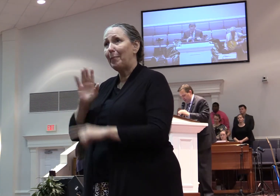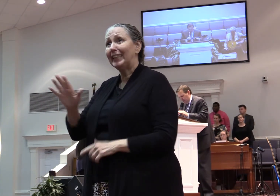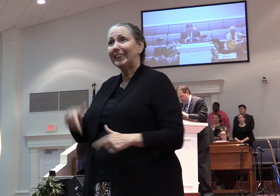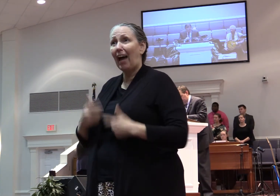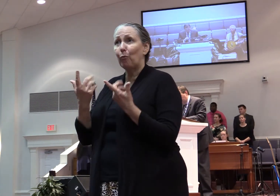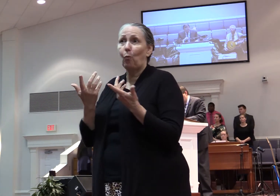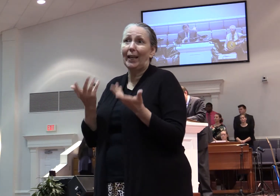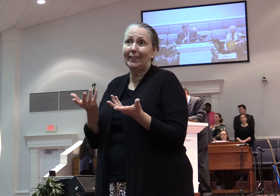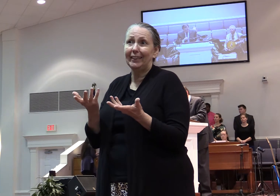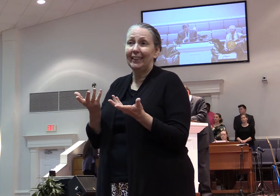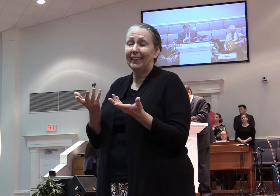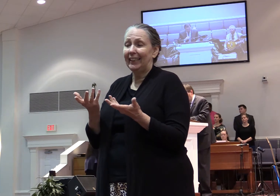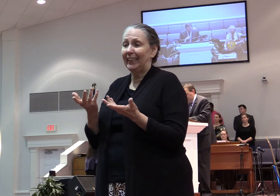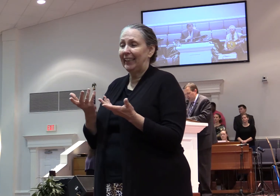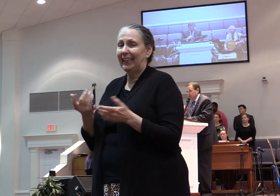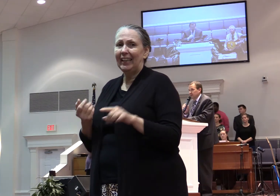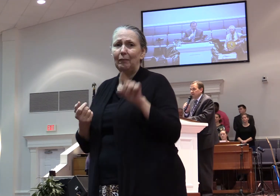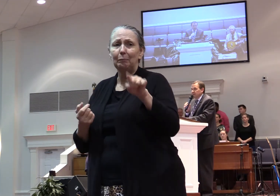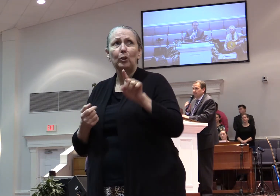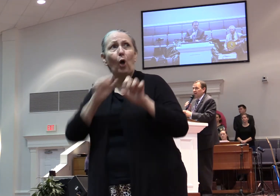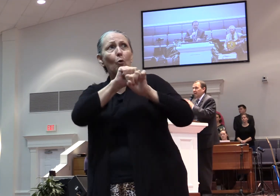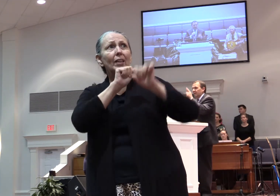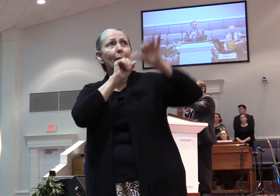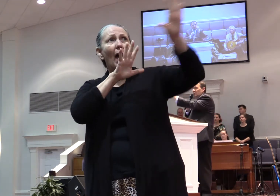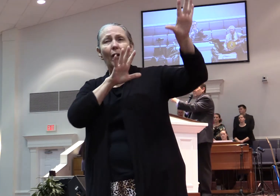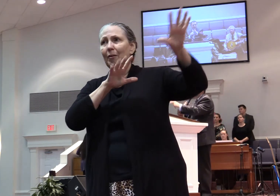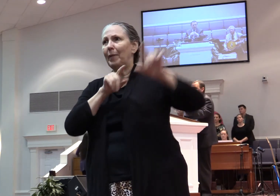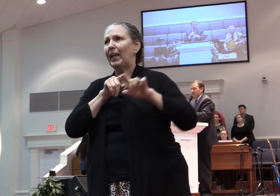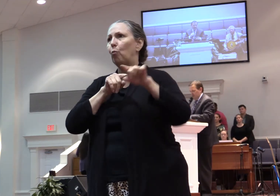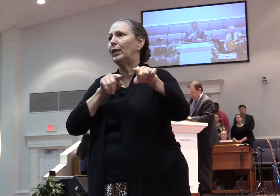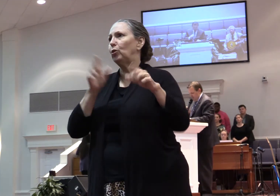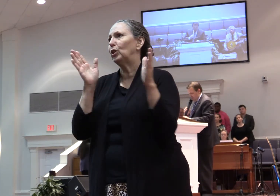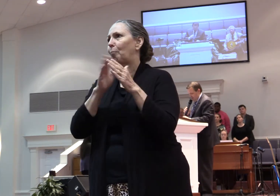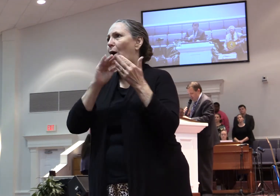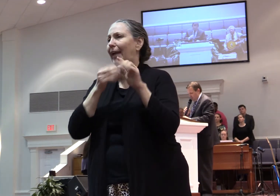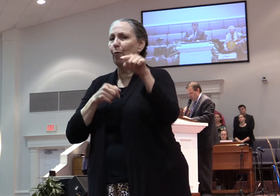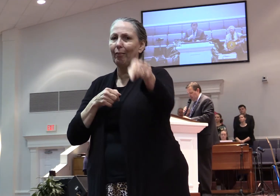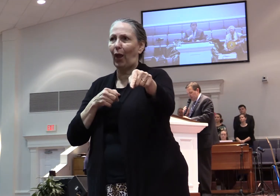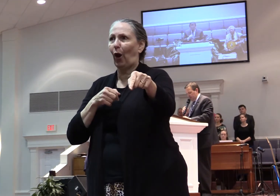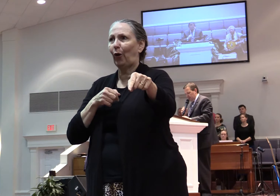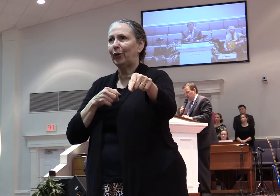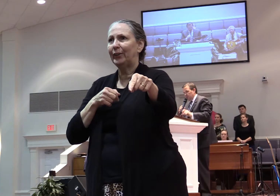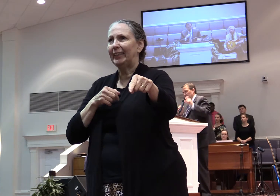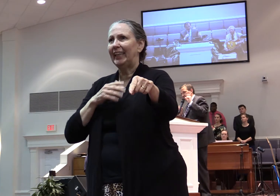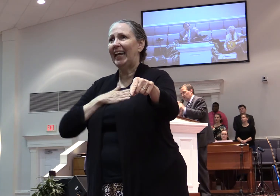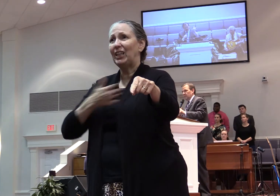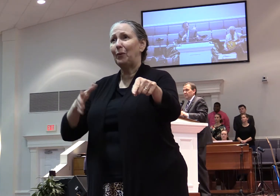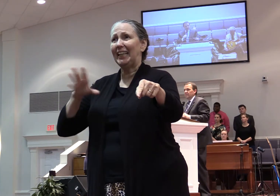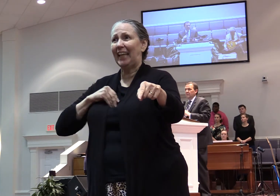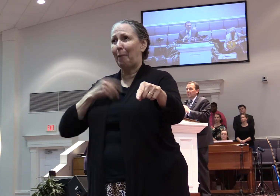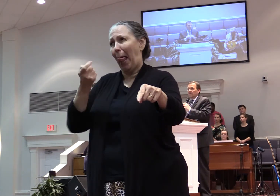he stopped short of the place that God had for him. He was willing to settle for a